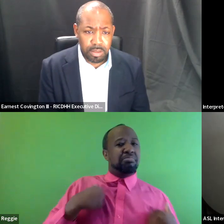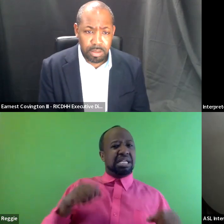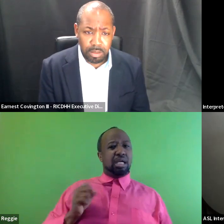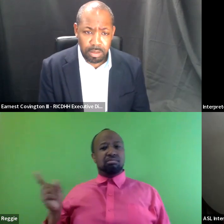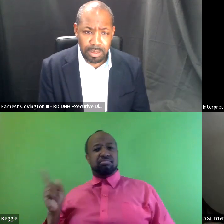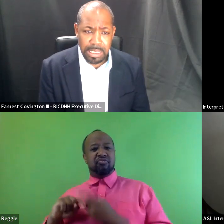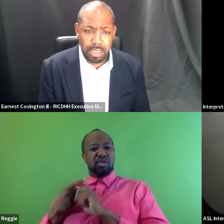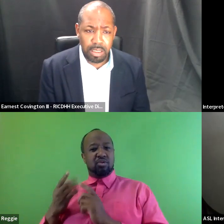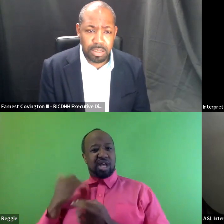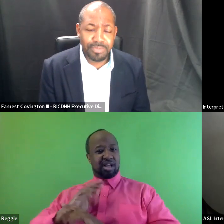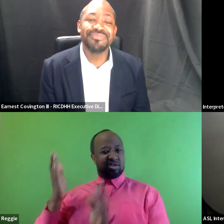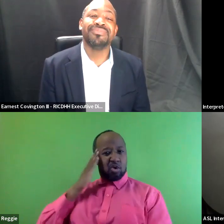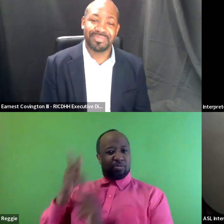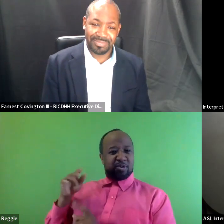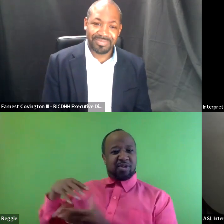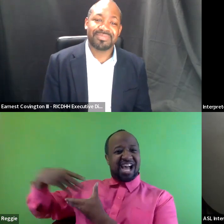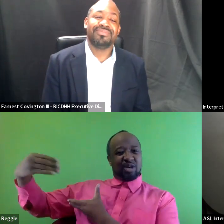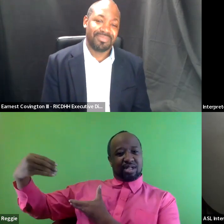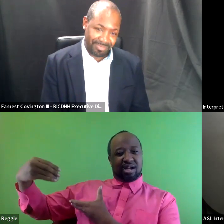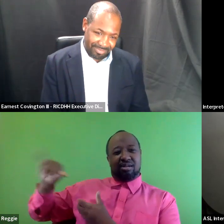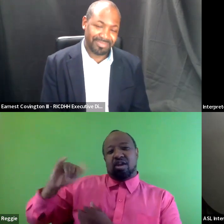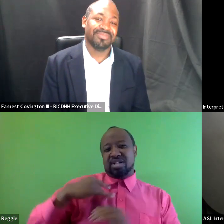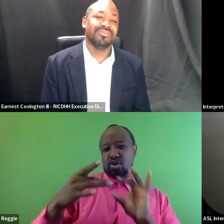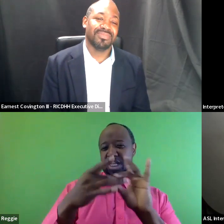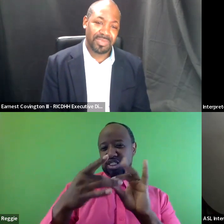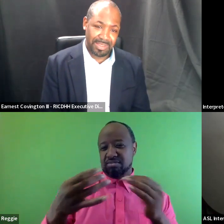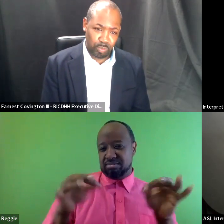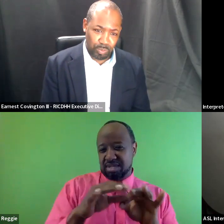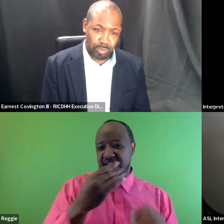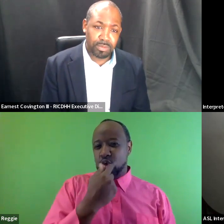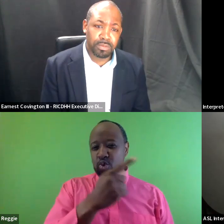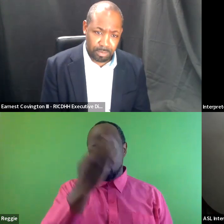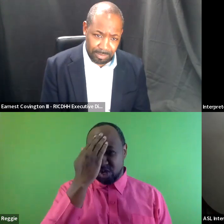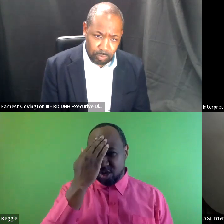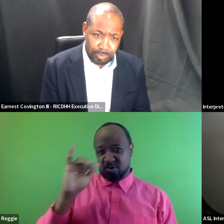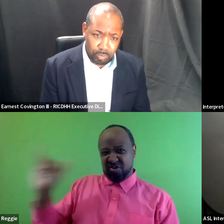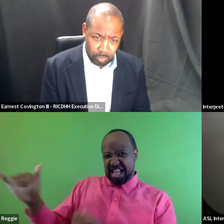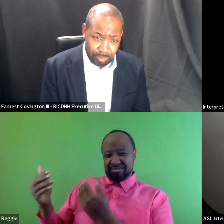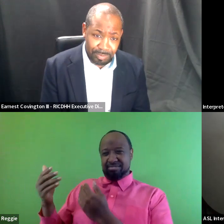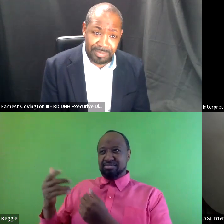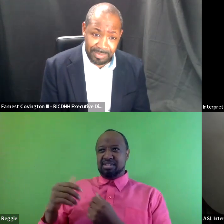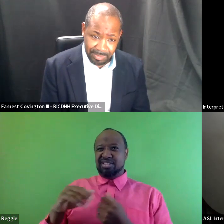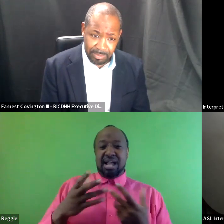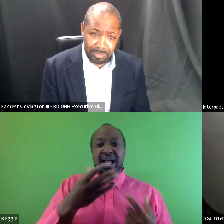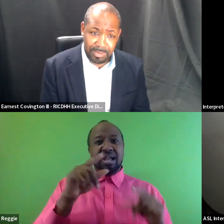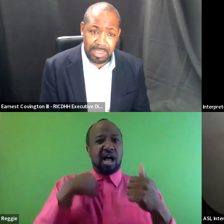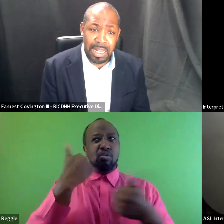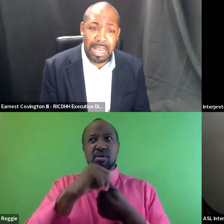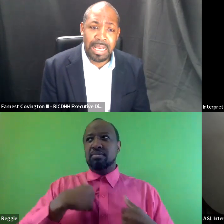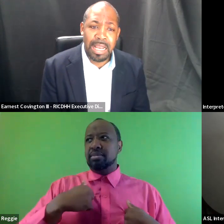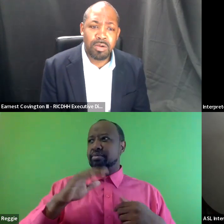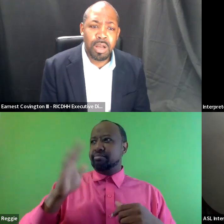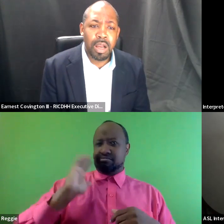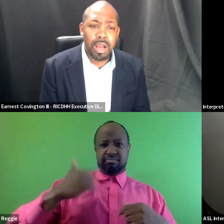So if the school said they wanted a certain thing to be happening, I had a relationship outside of school that there